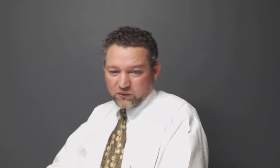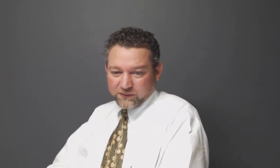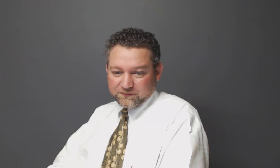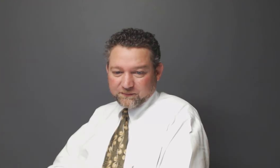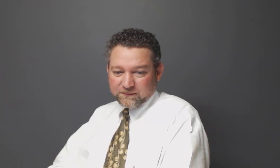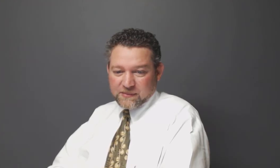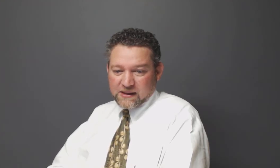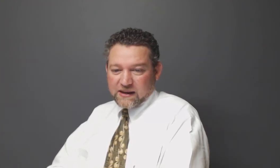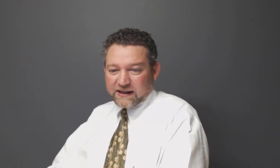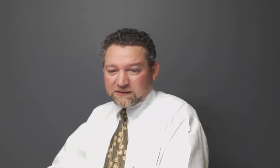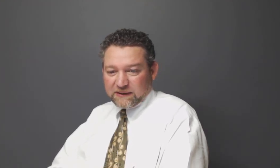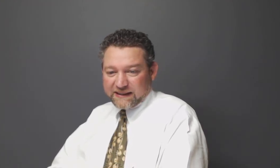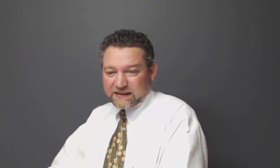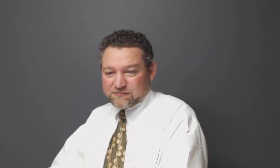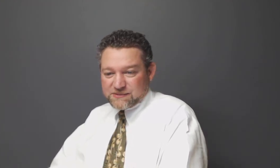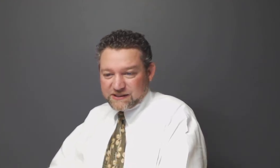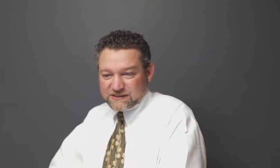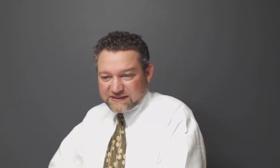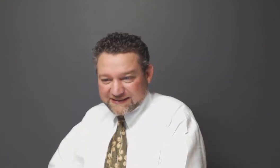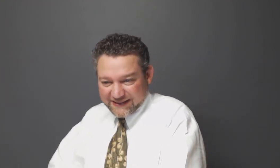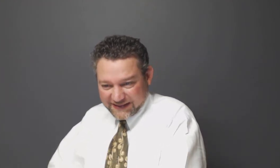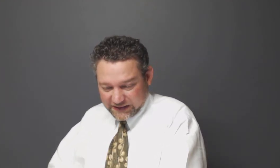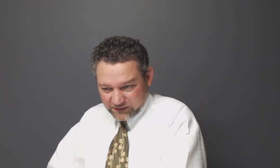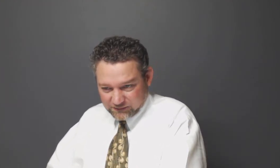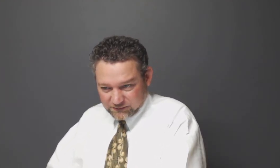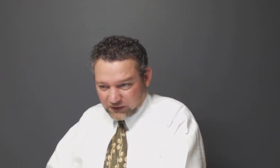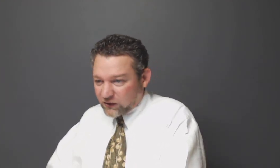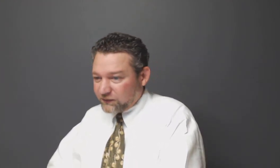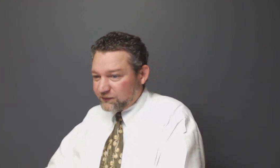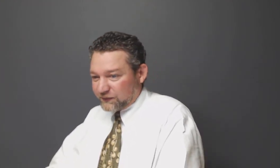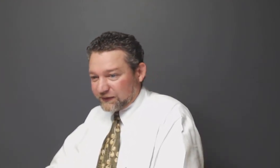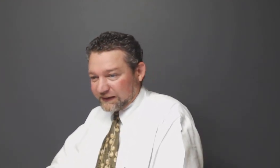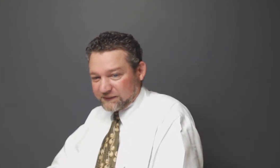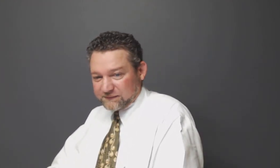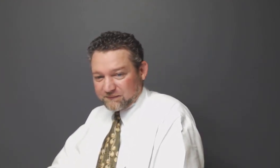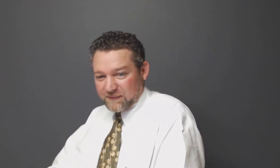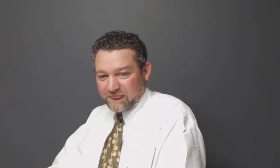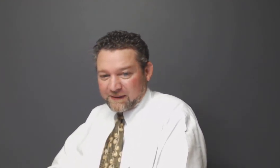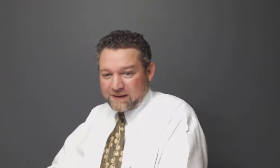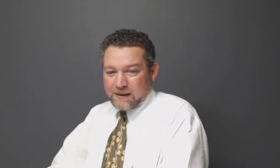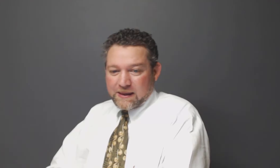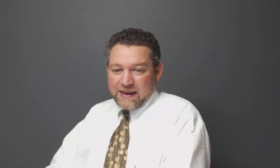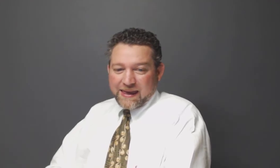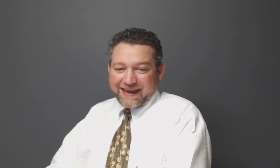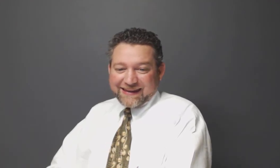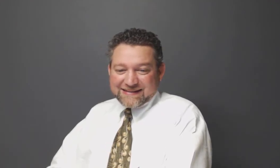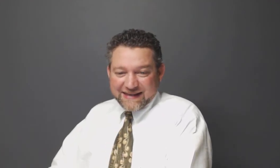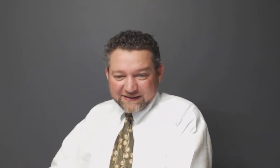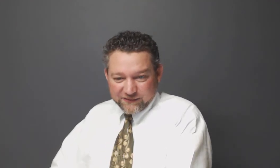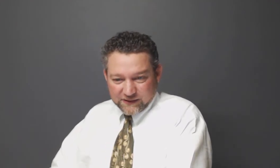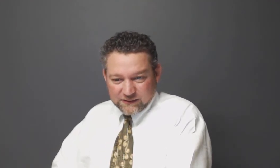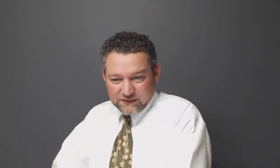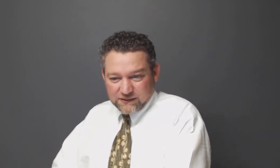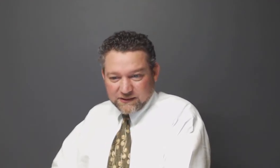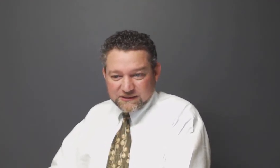forevermore." In the millennium, Jesus is the king on the throne of David. And David is